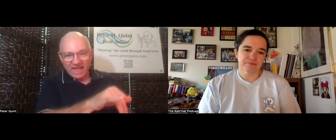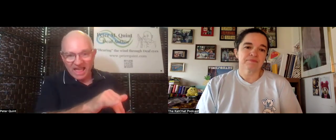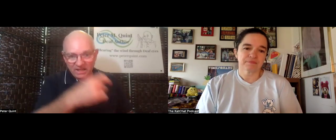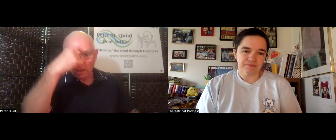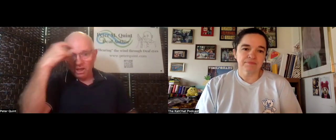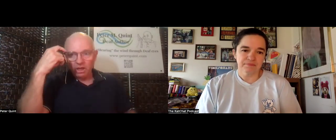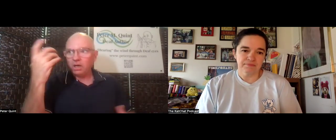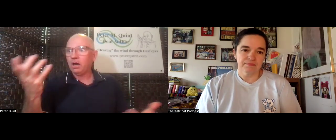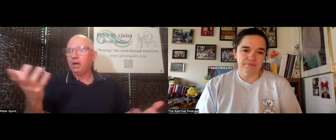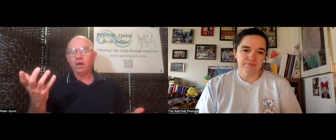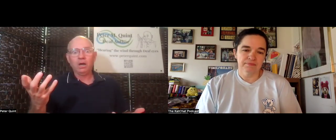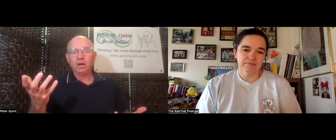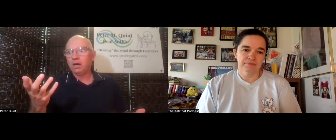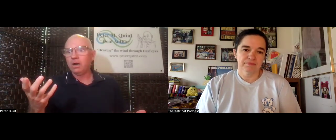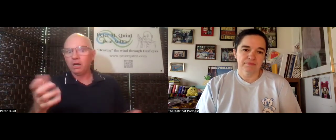So that,